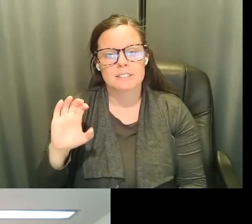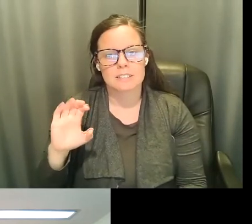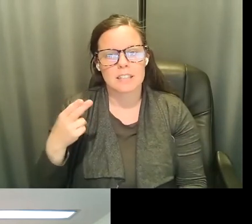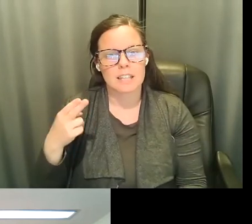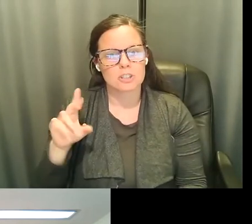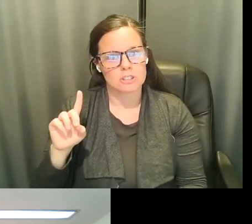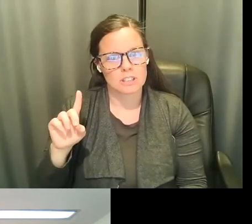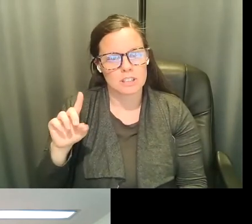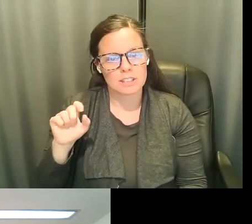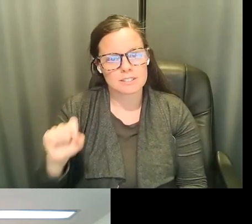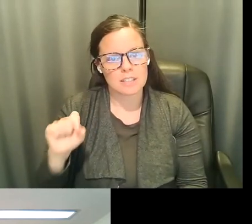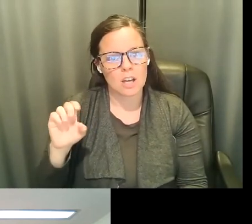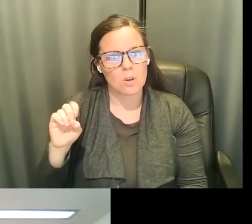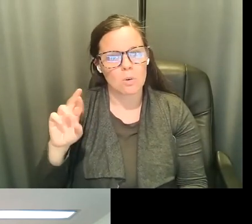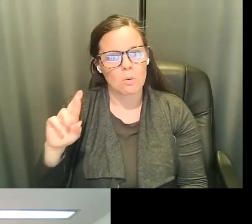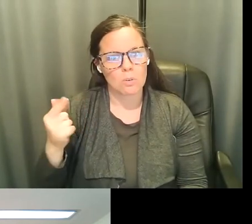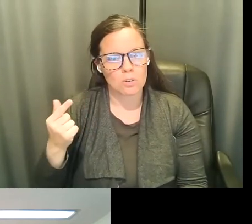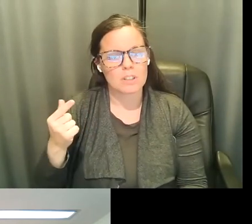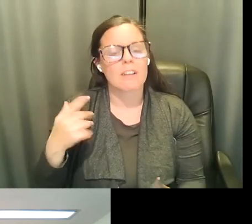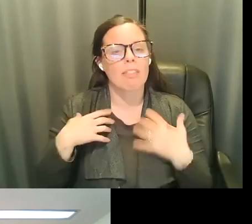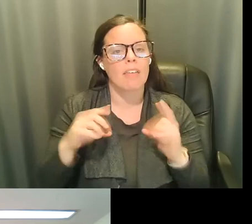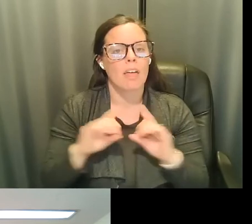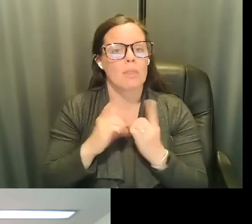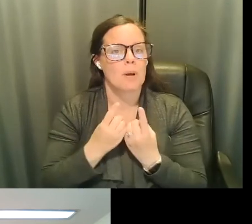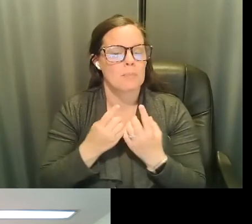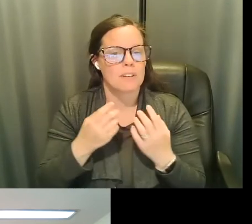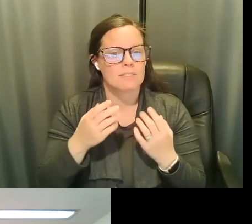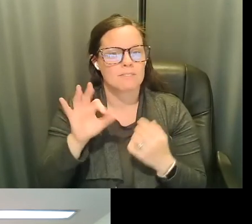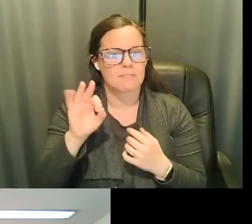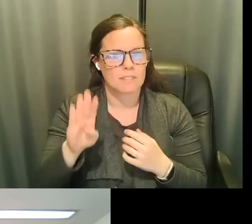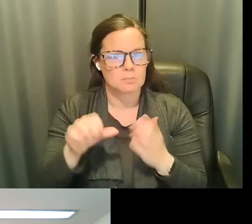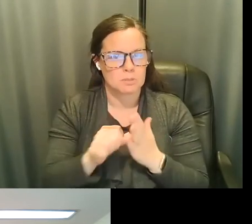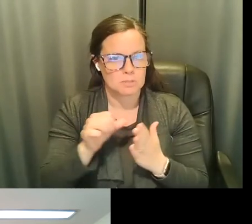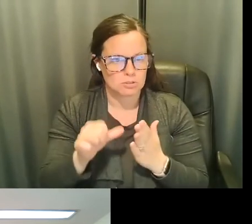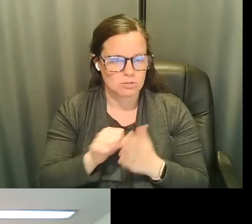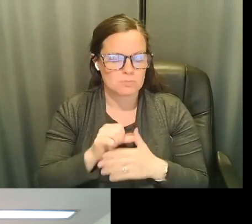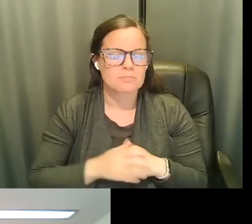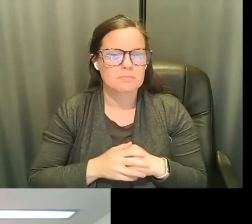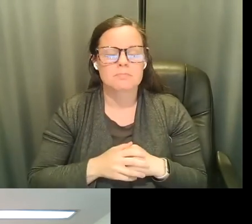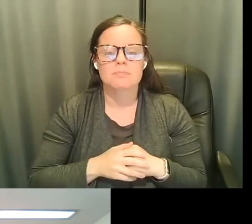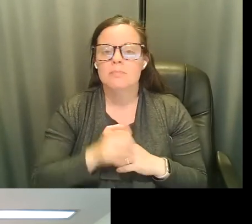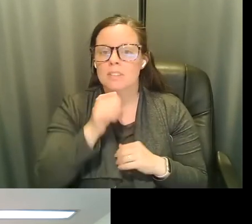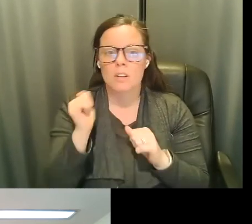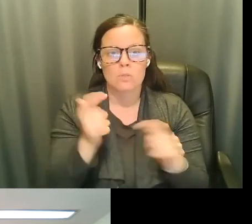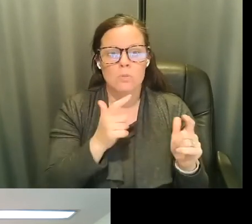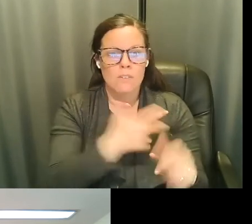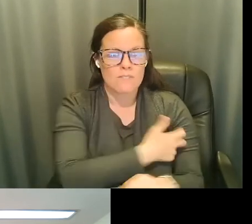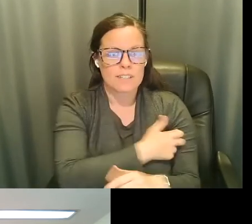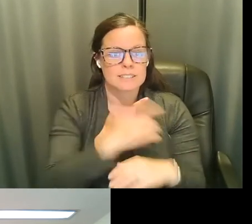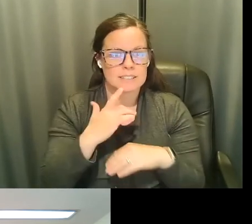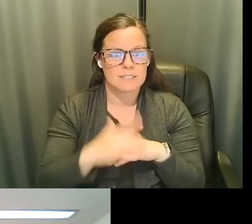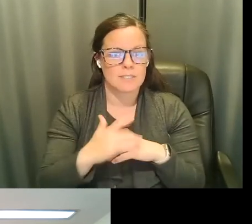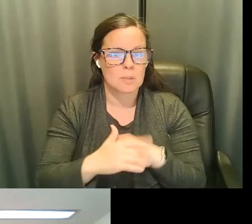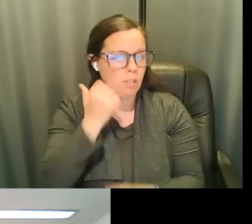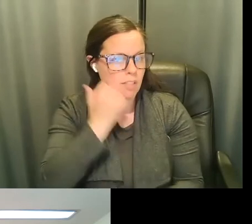richd.org and on the Health Department's Facebook page. Not all vaccines will be available every